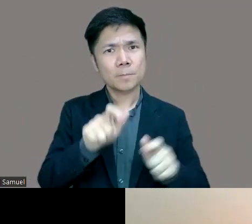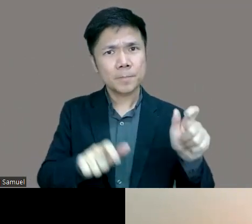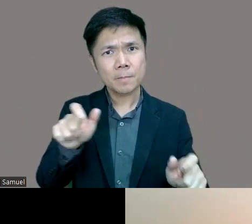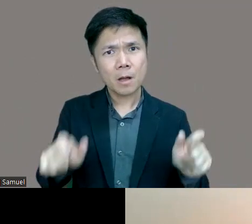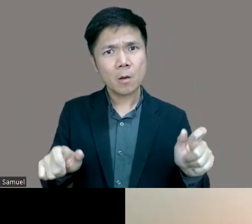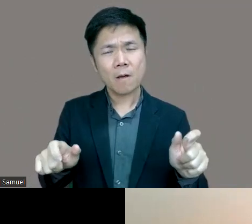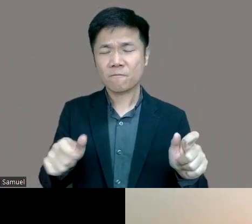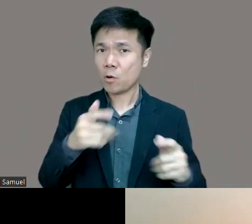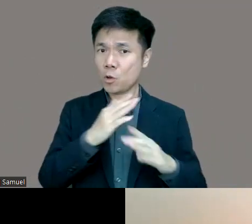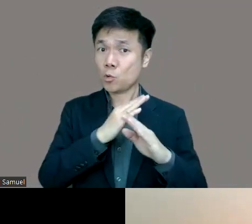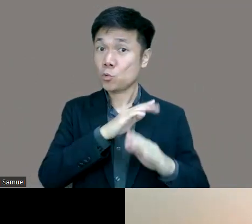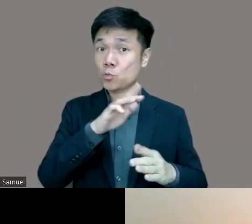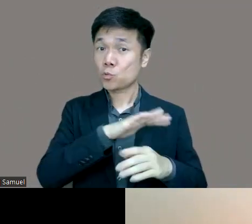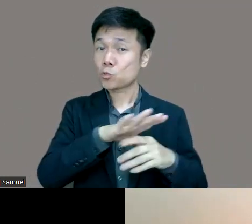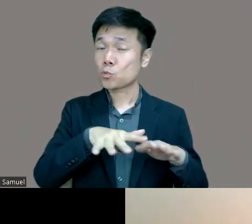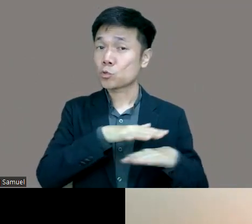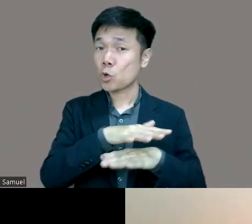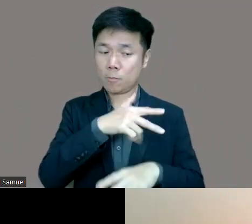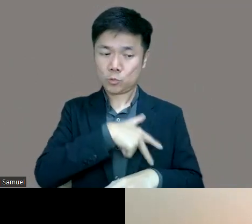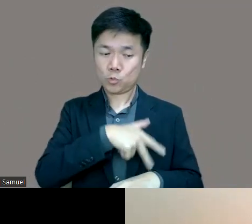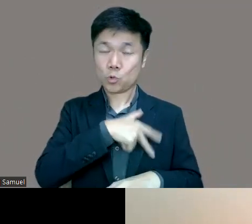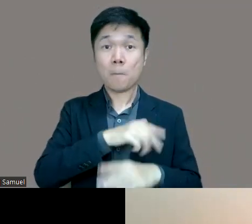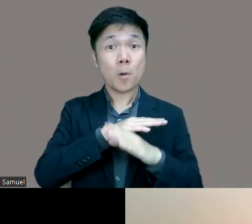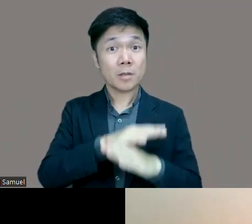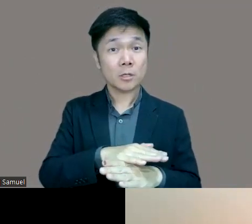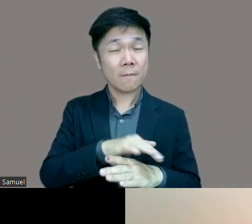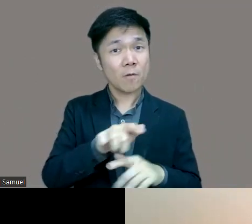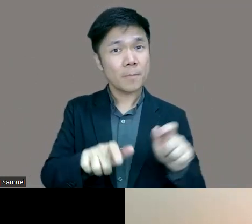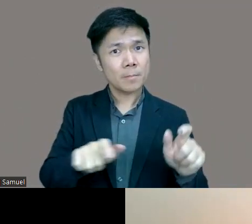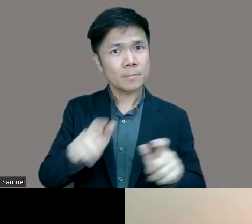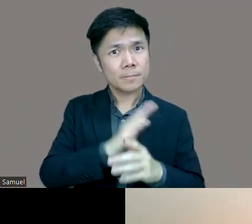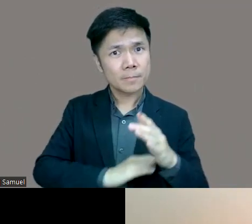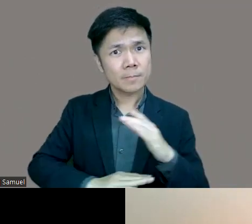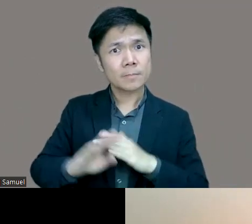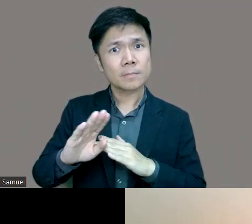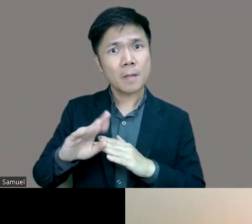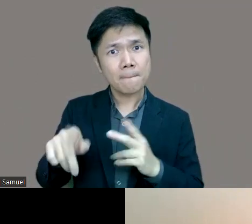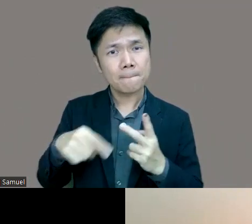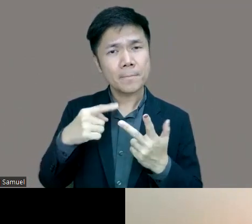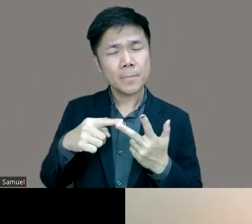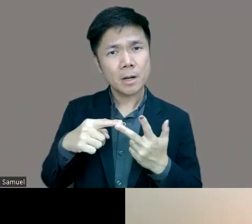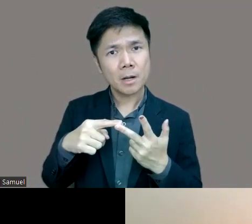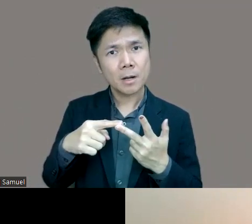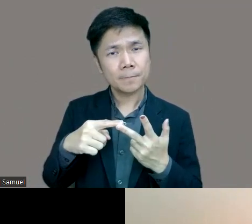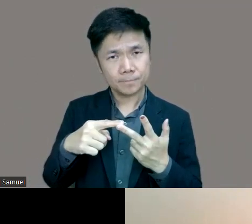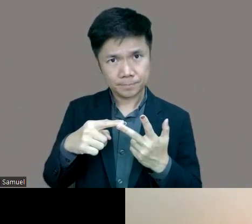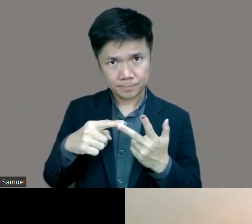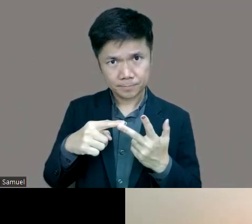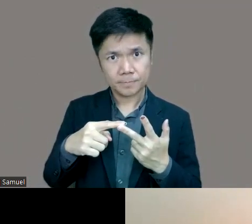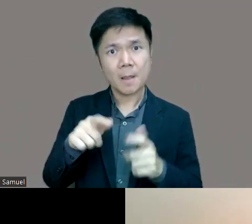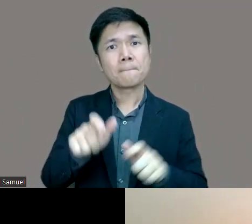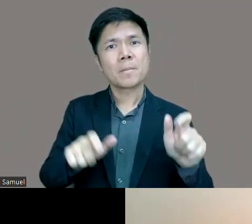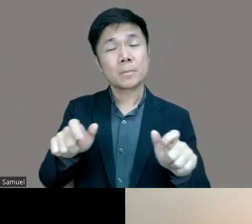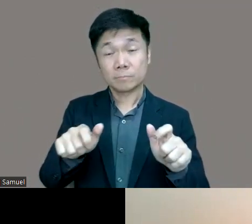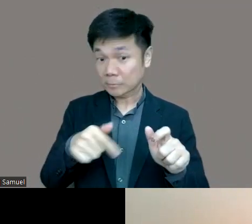social protection measures for persons with disabilities, but as well protection provisions for